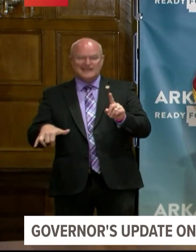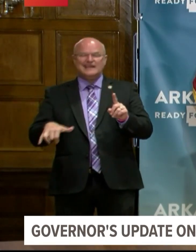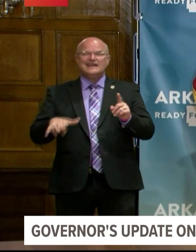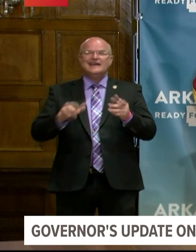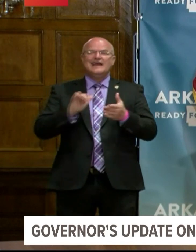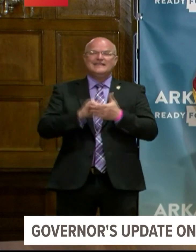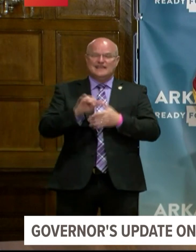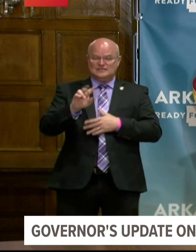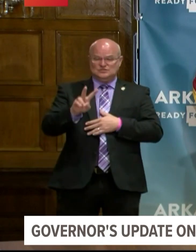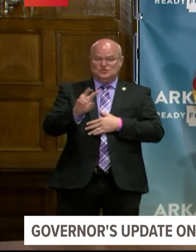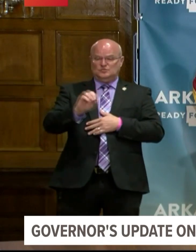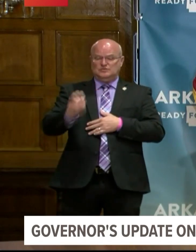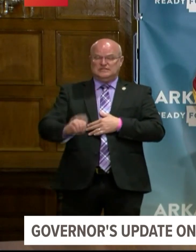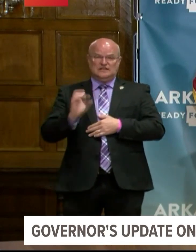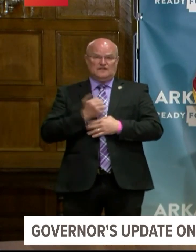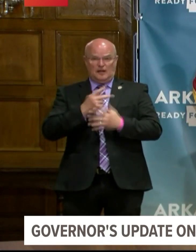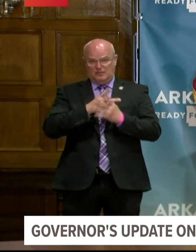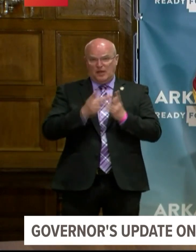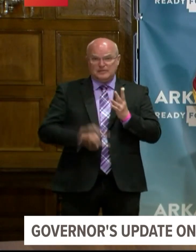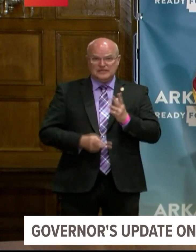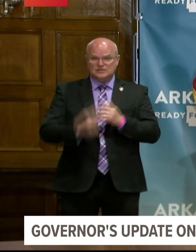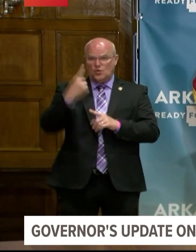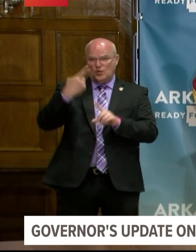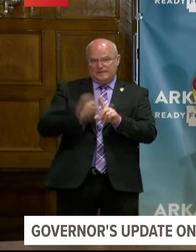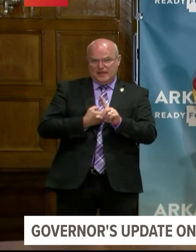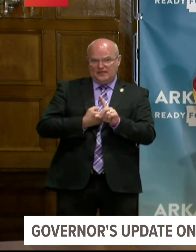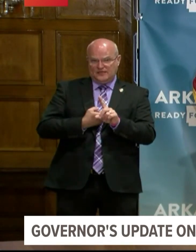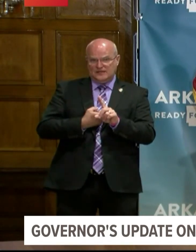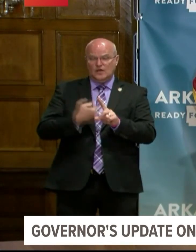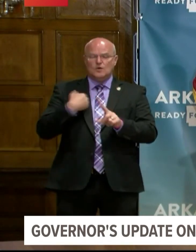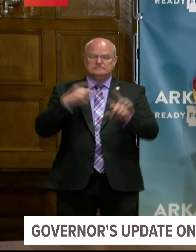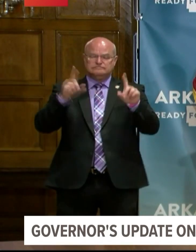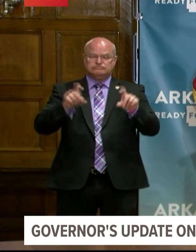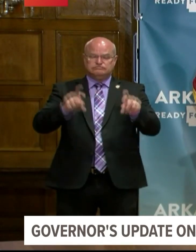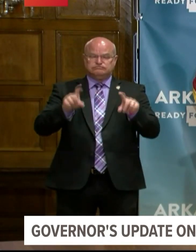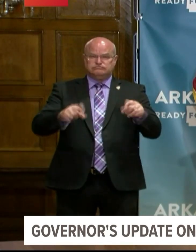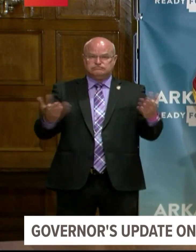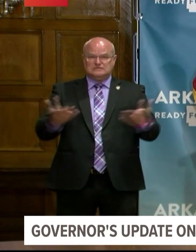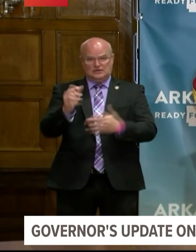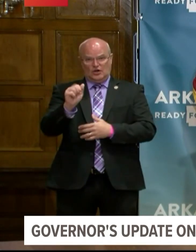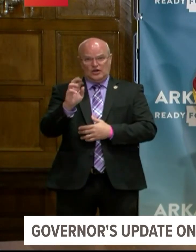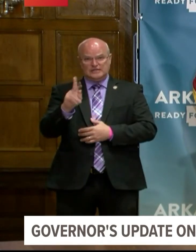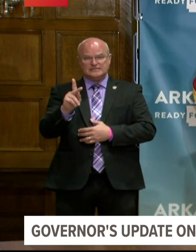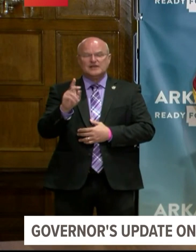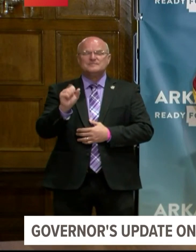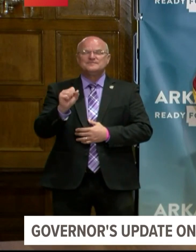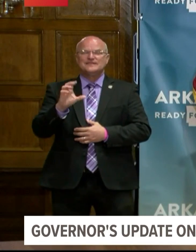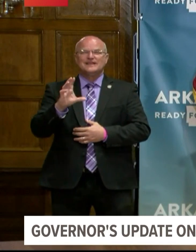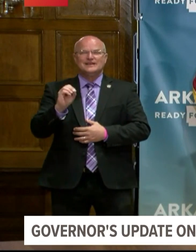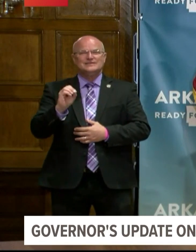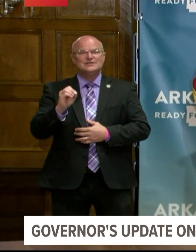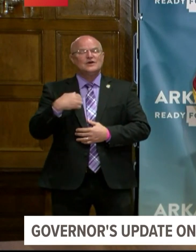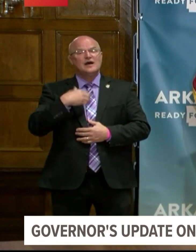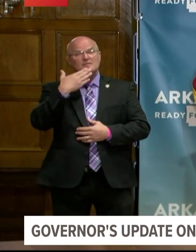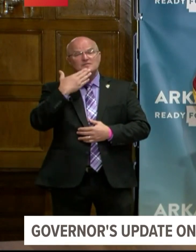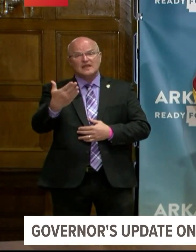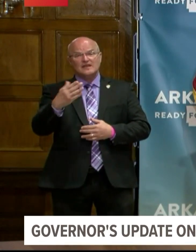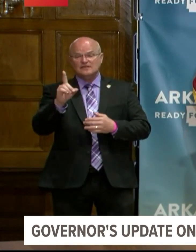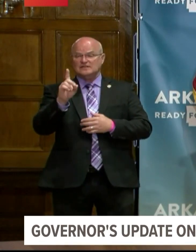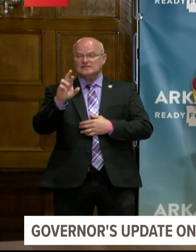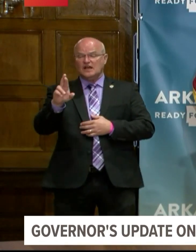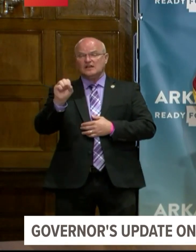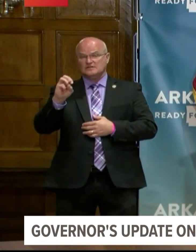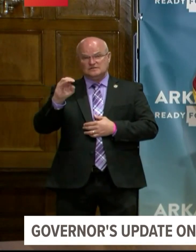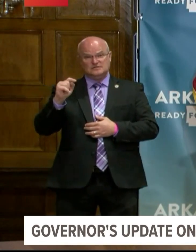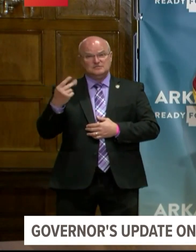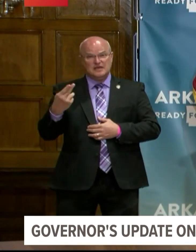of course, 2% of our population in 1 month that we would do in Arkansas. And so I'm grateful to